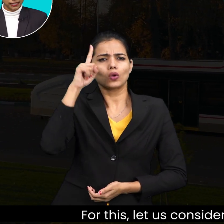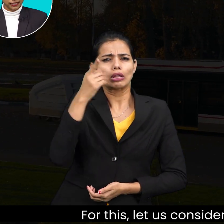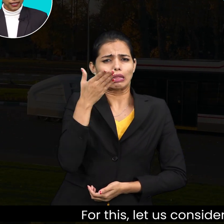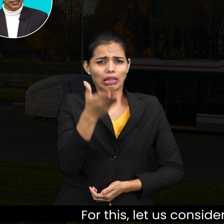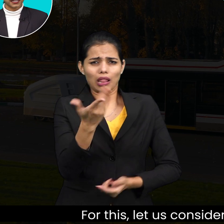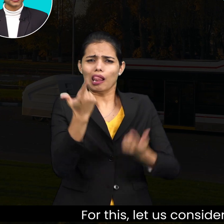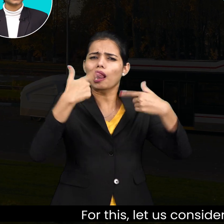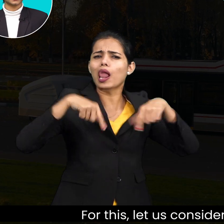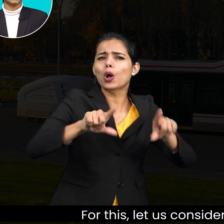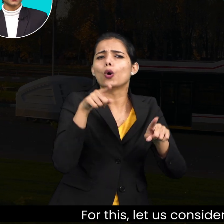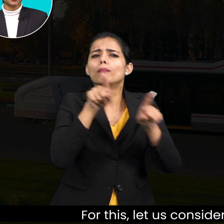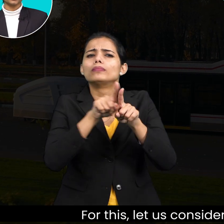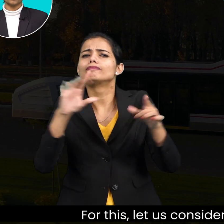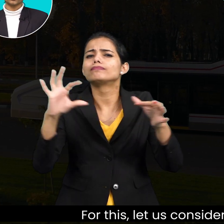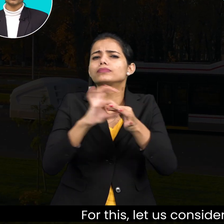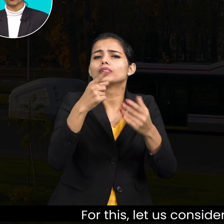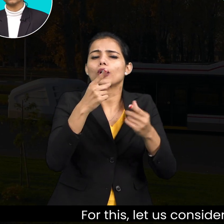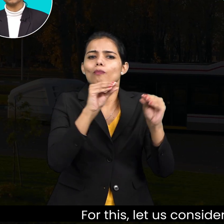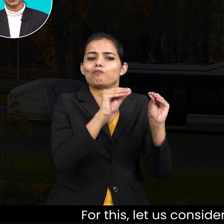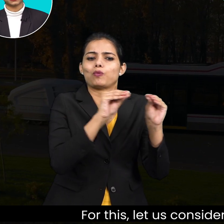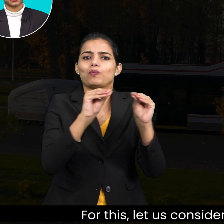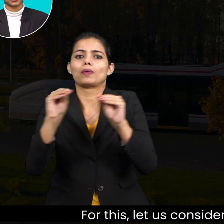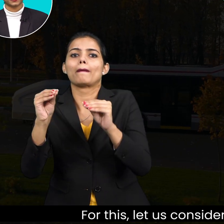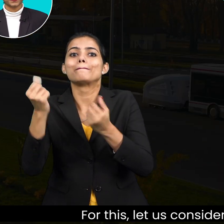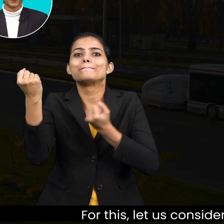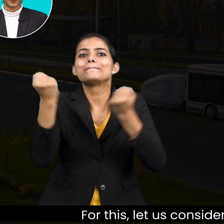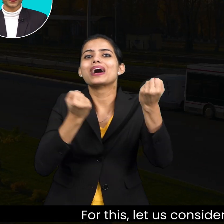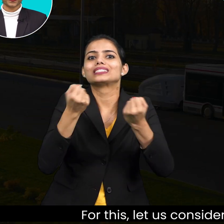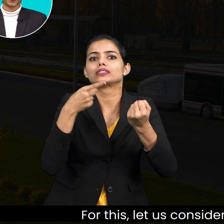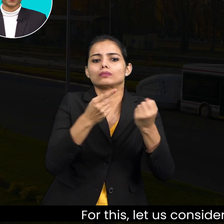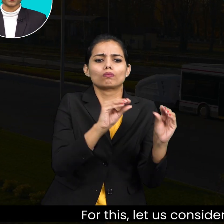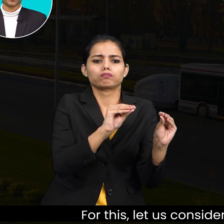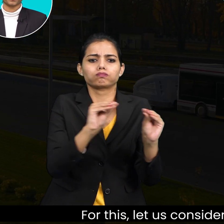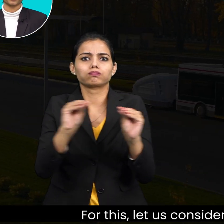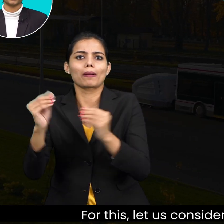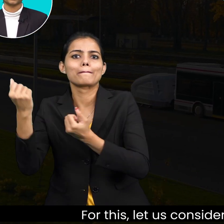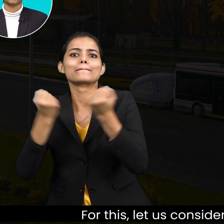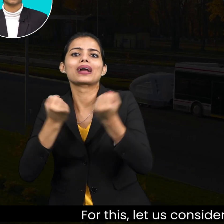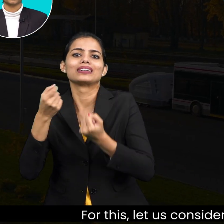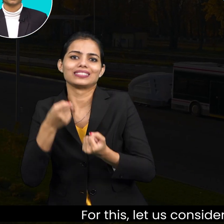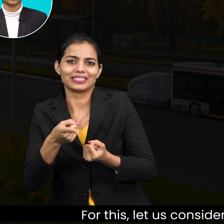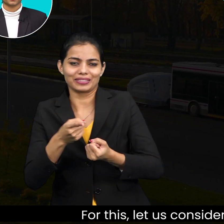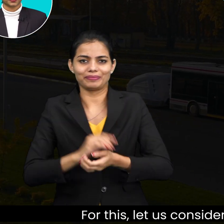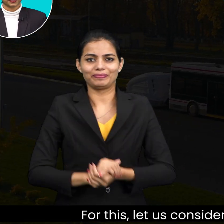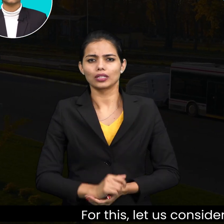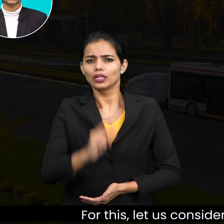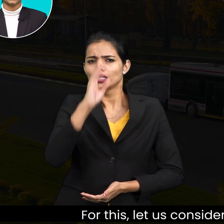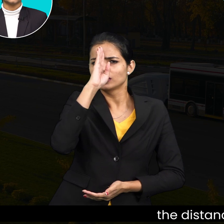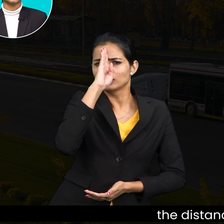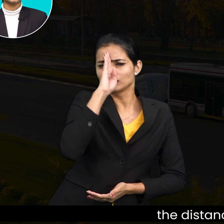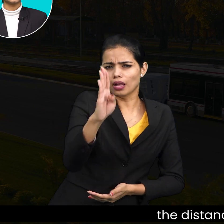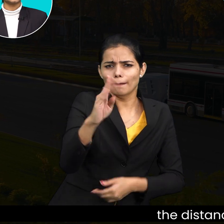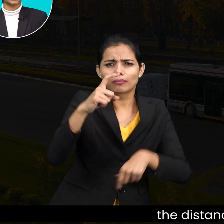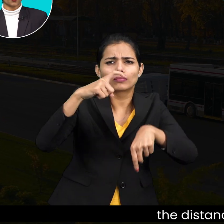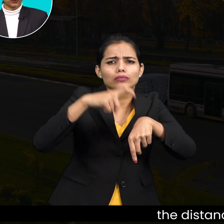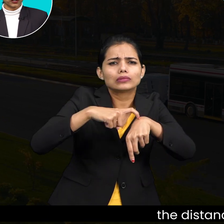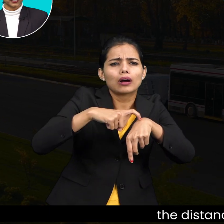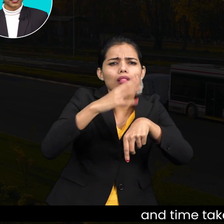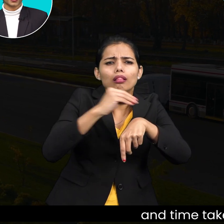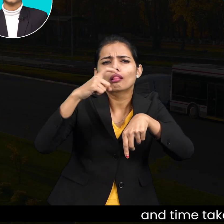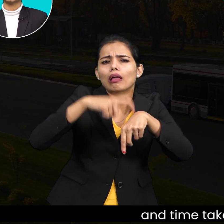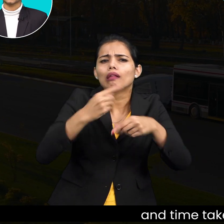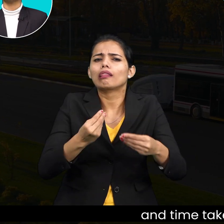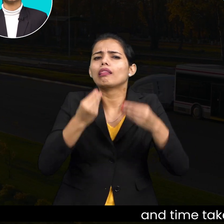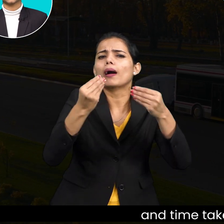For this, let us consider the motion of the bus. The distance